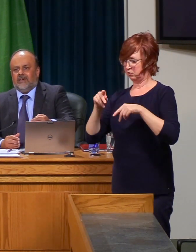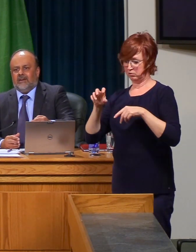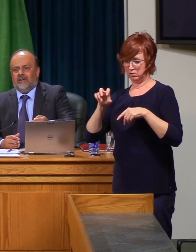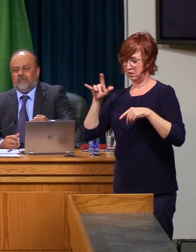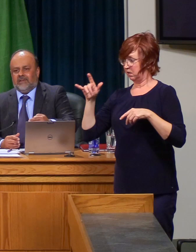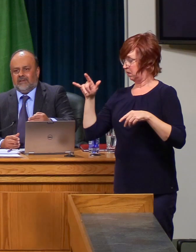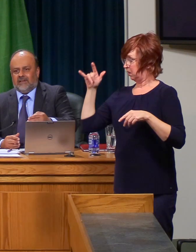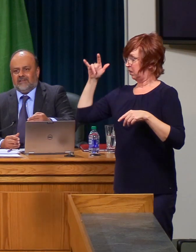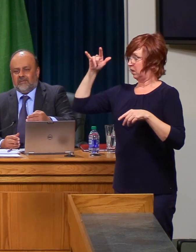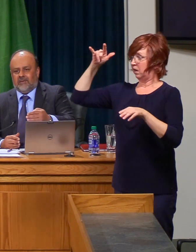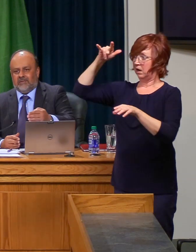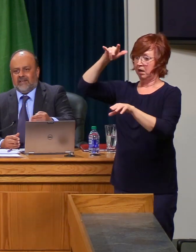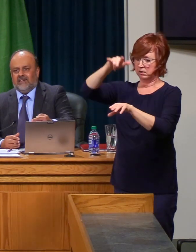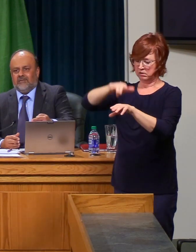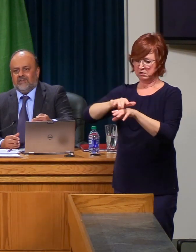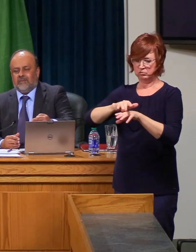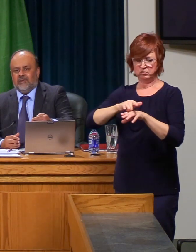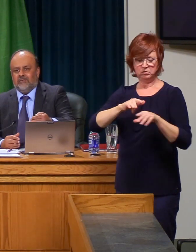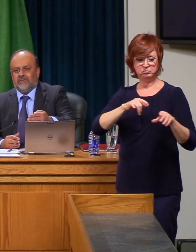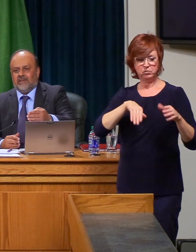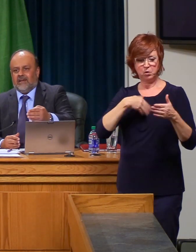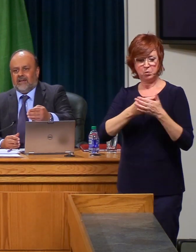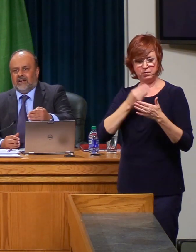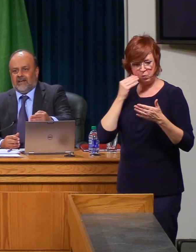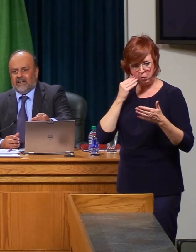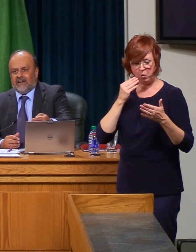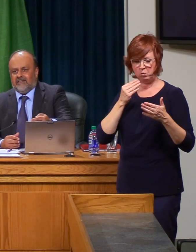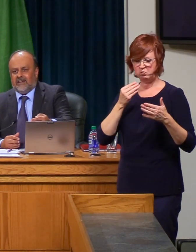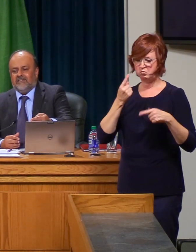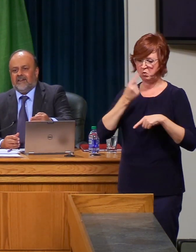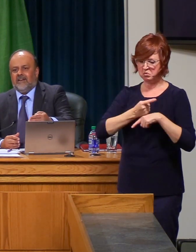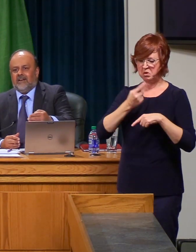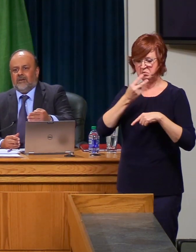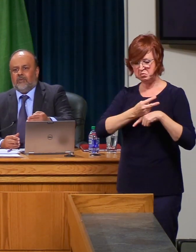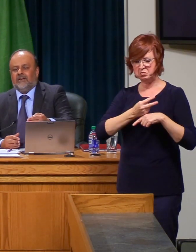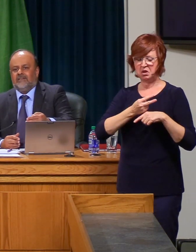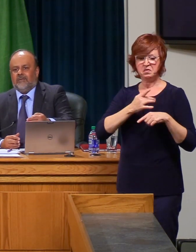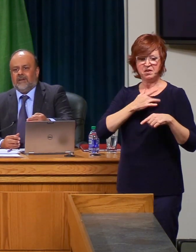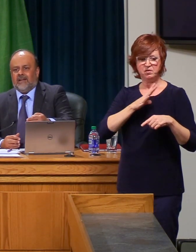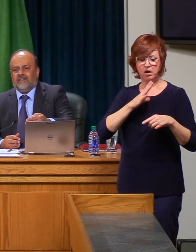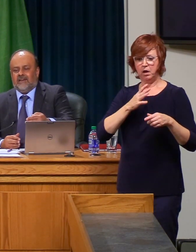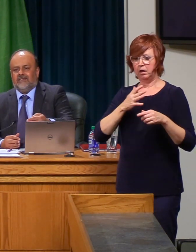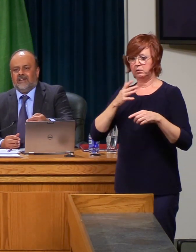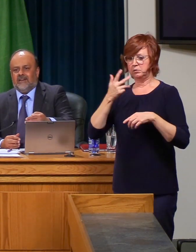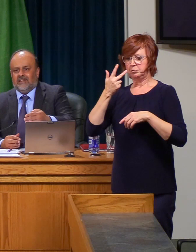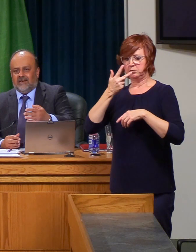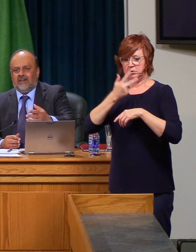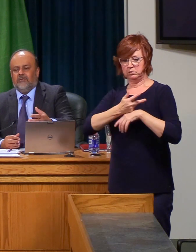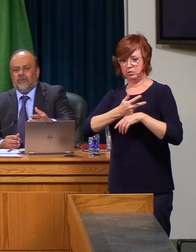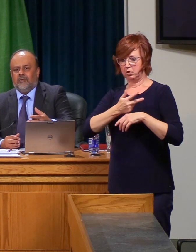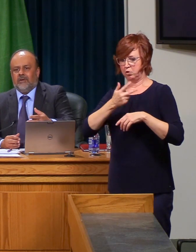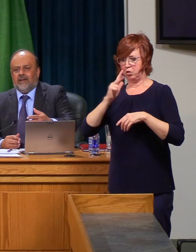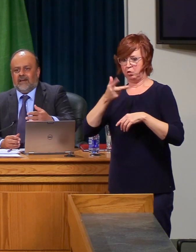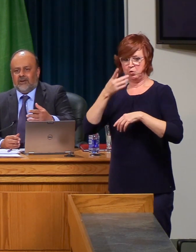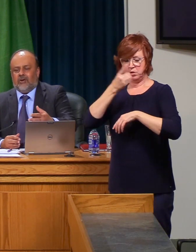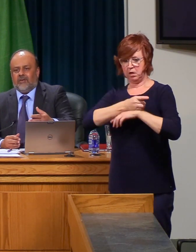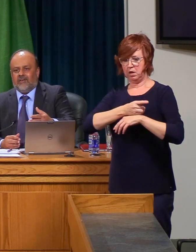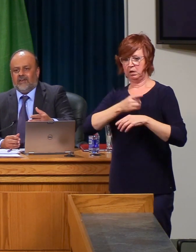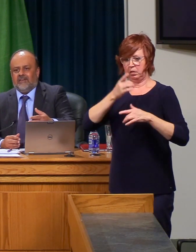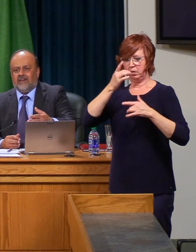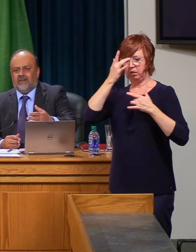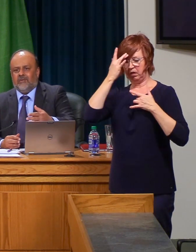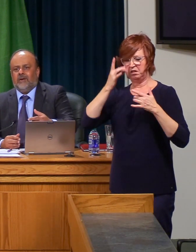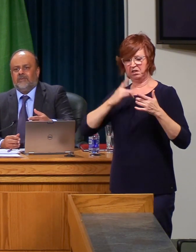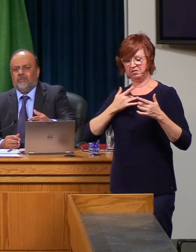longer till someone presents with symptoms, gets tested. Once someone gets tested, the interview and